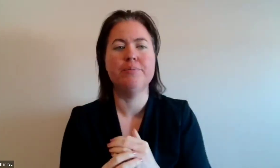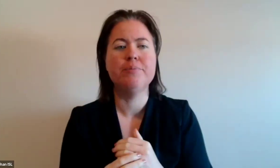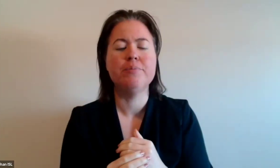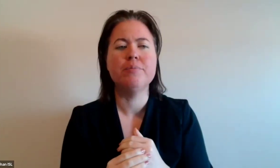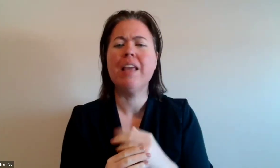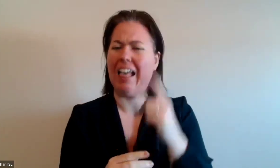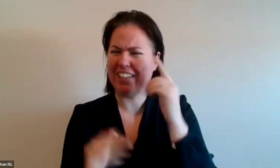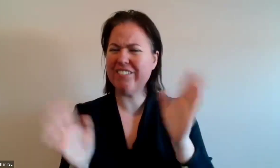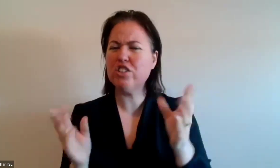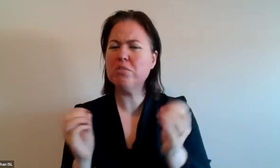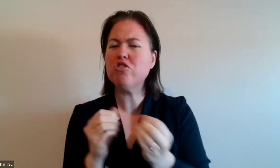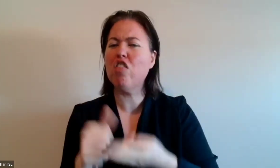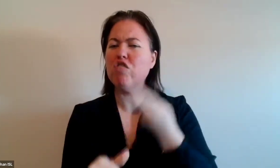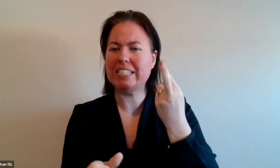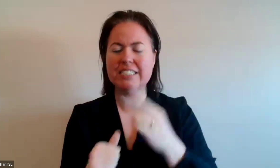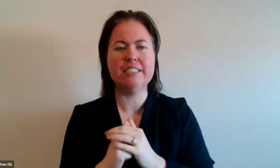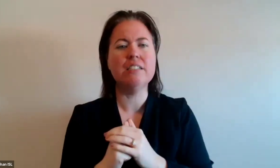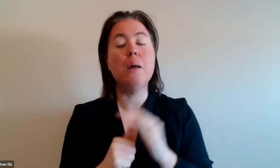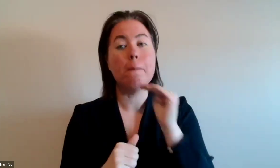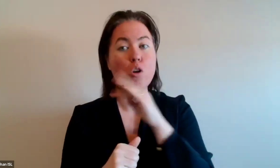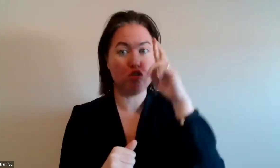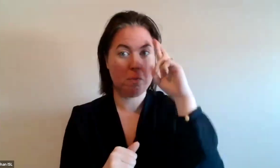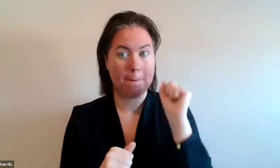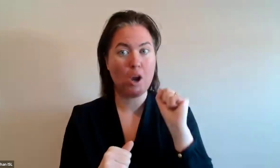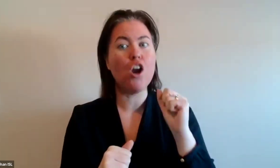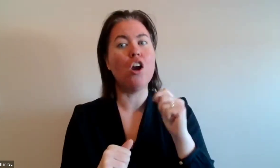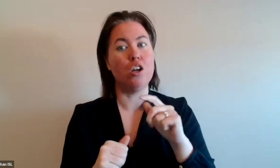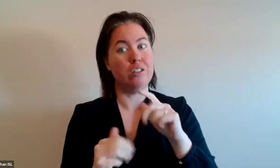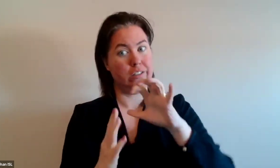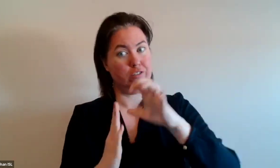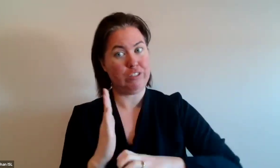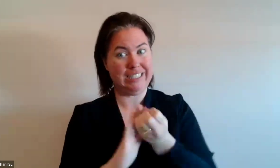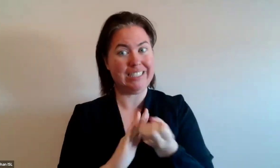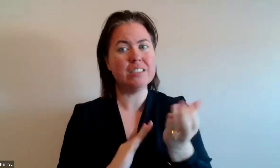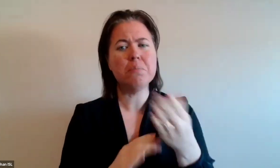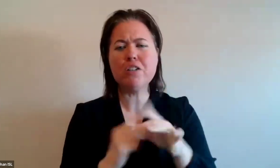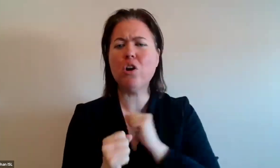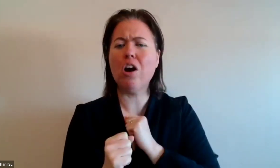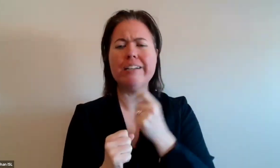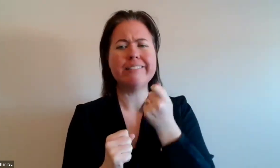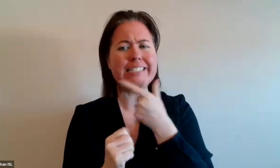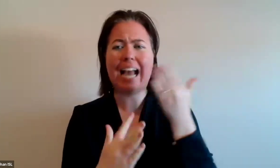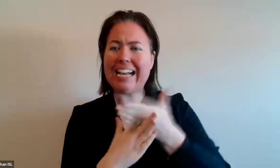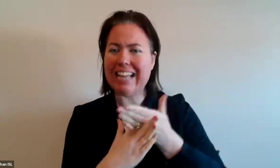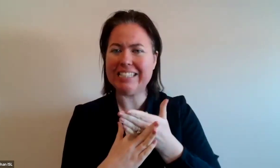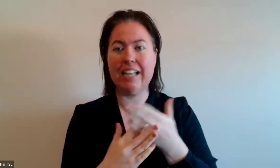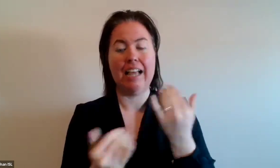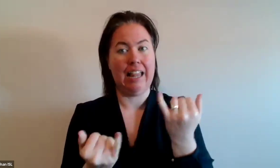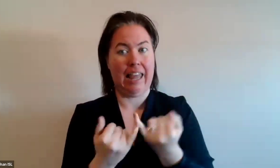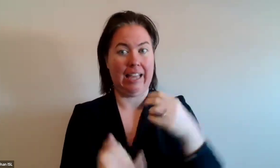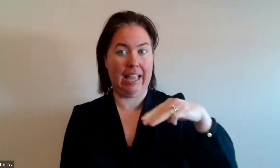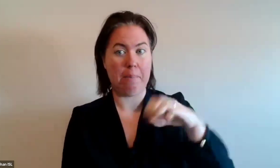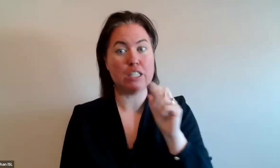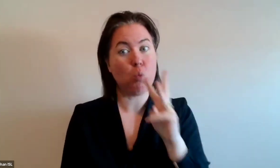has been mentioned already, to remember to provide the written submissions in accessible formats, for example, Microsoft